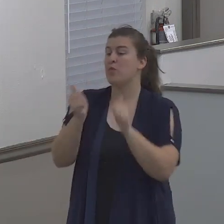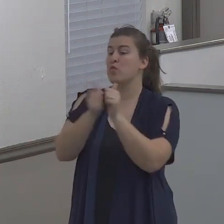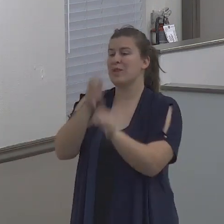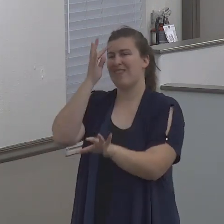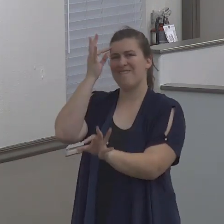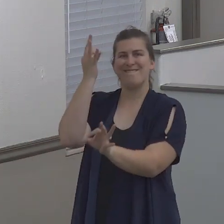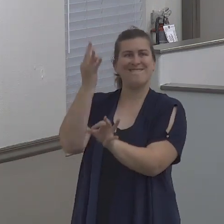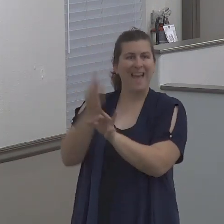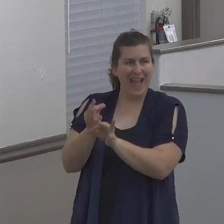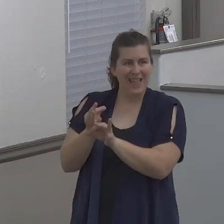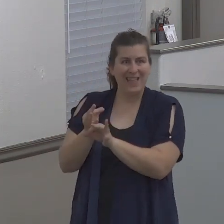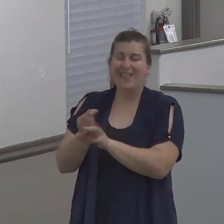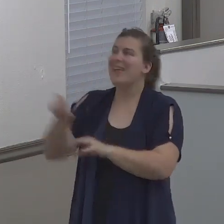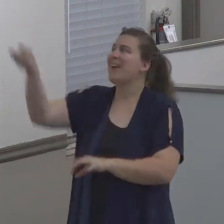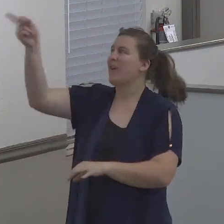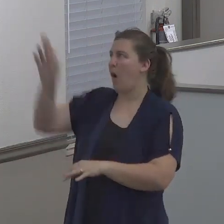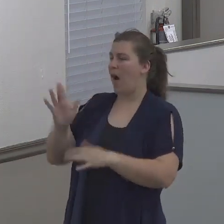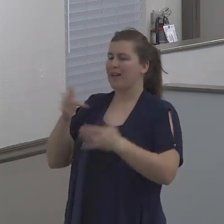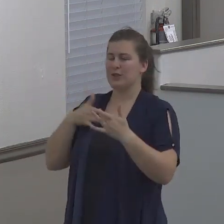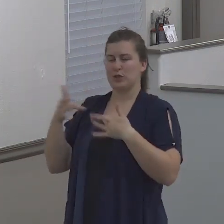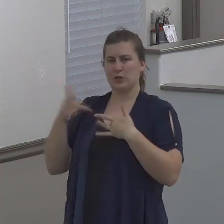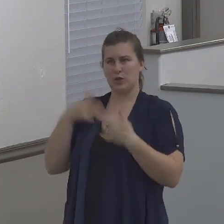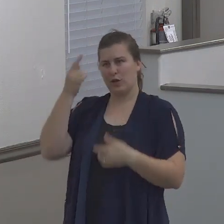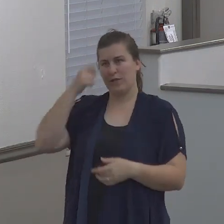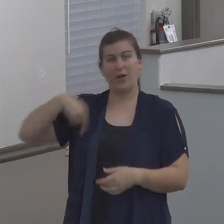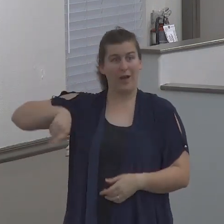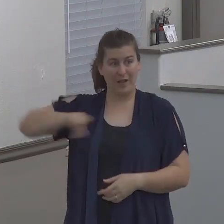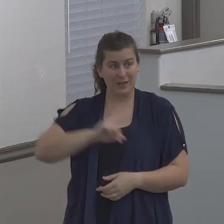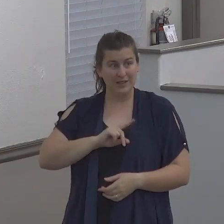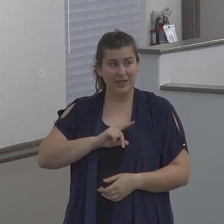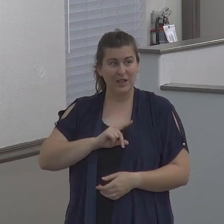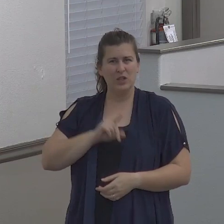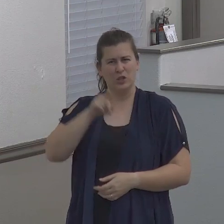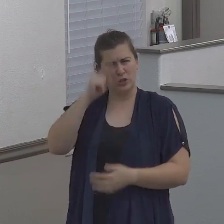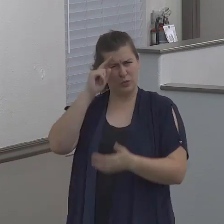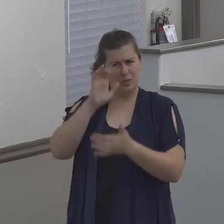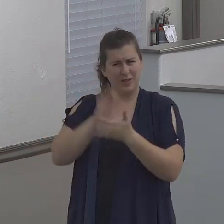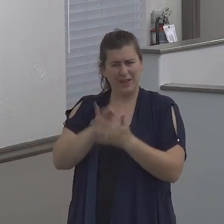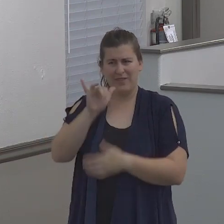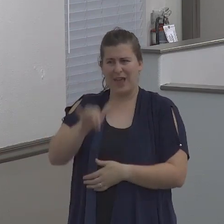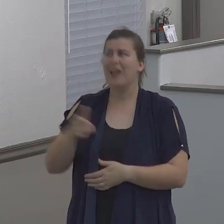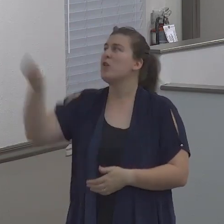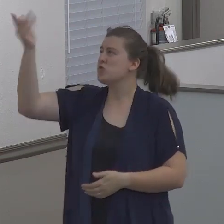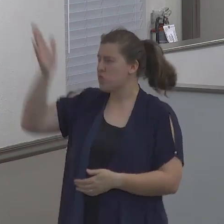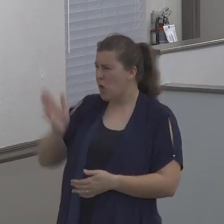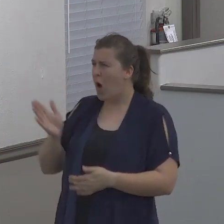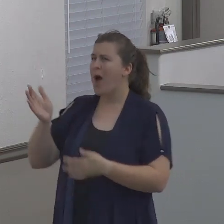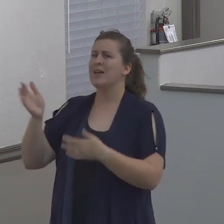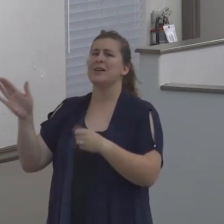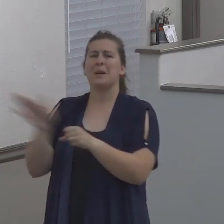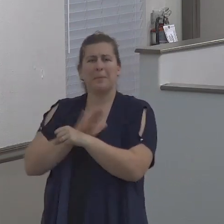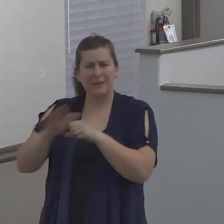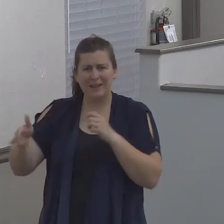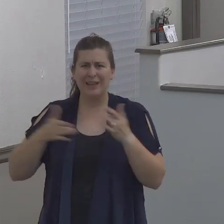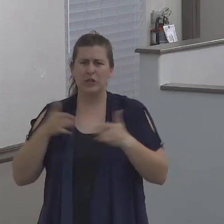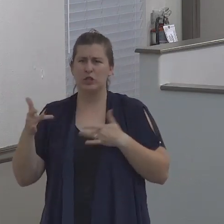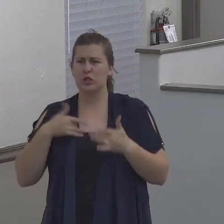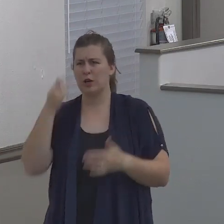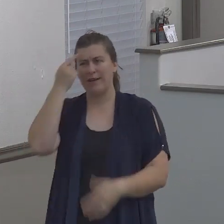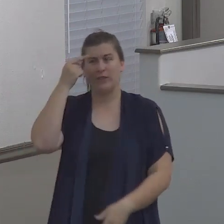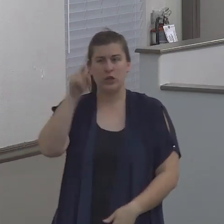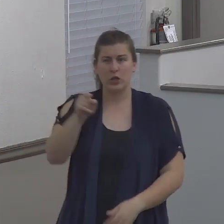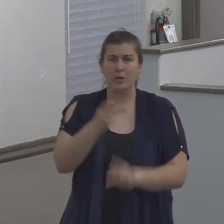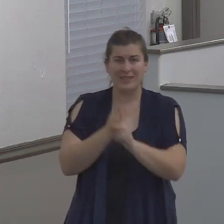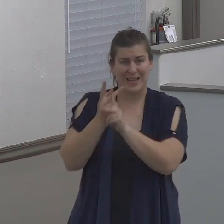with the faith that God absolutely cares for us. Do you believe that? Do you believe that